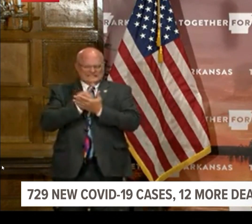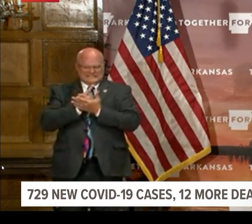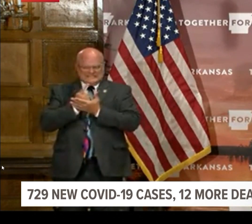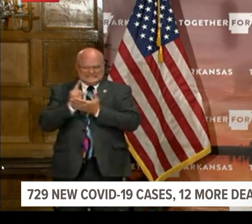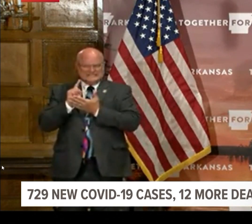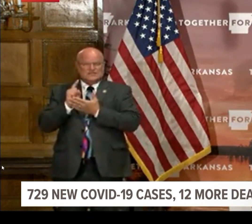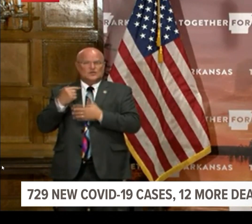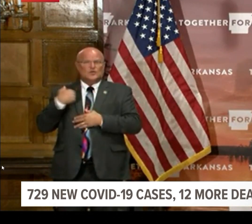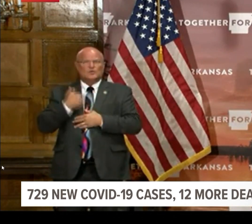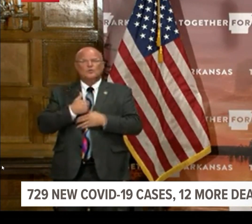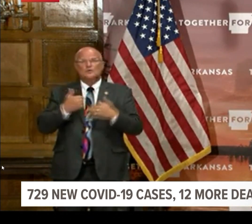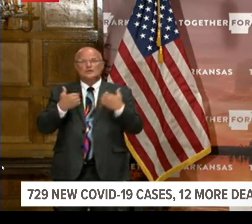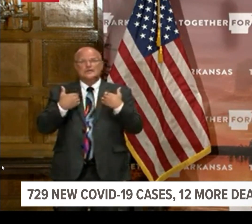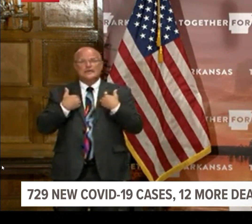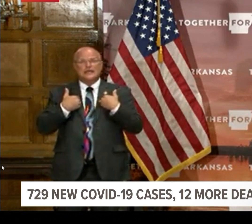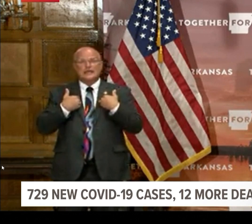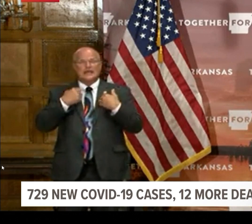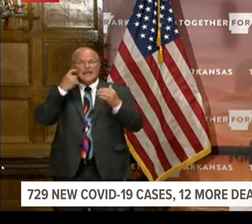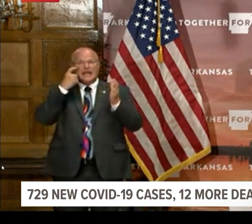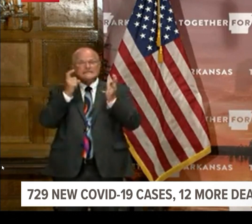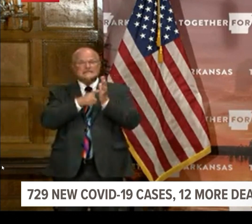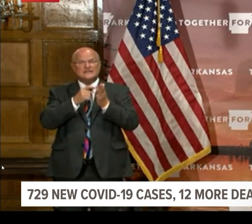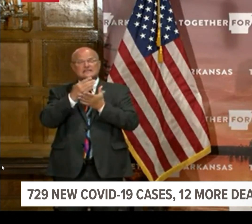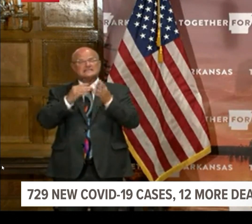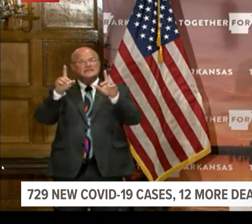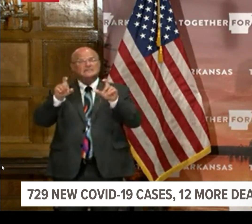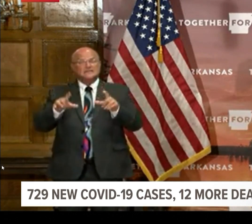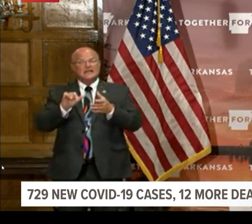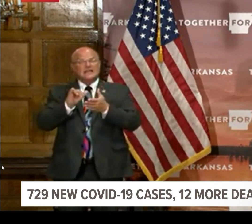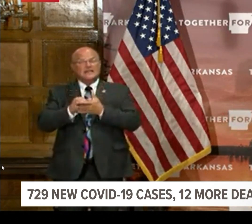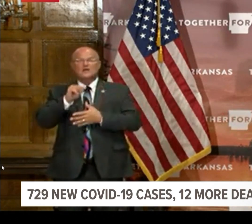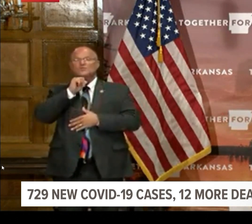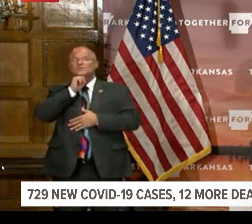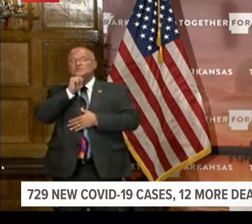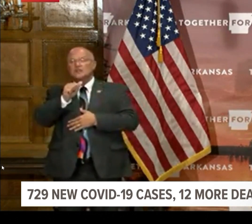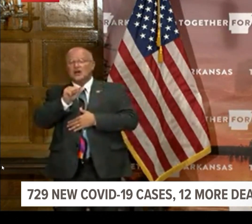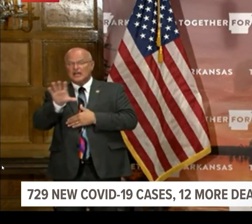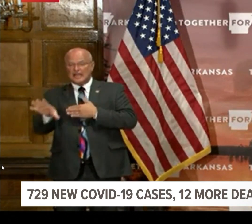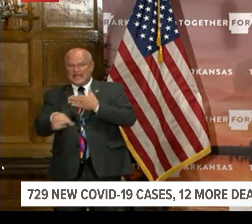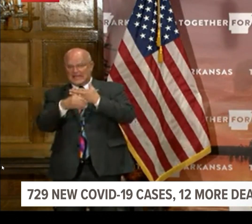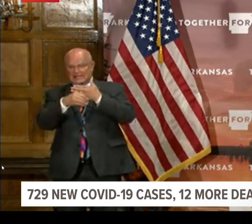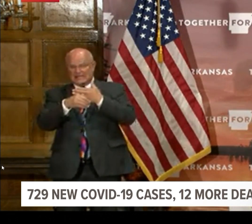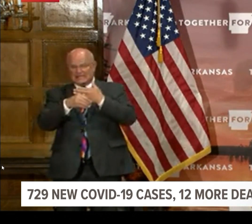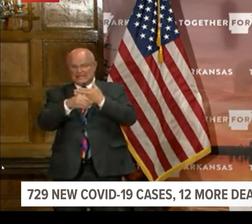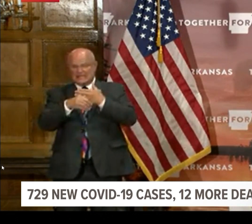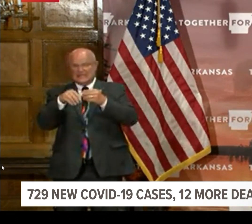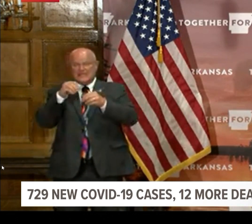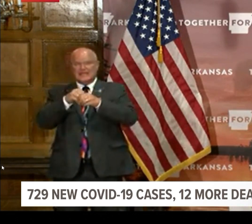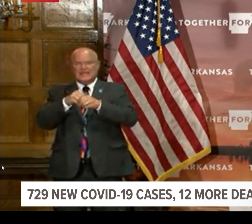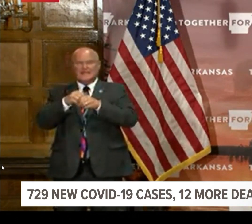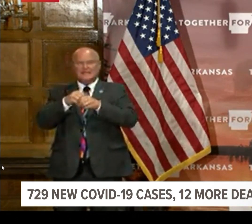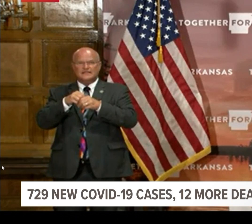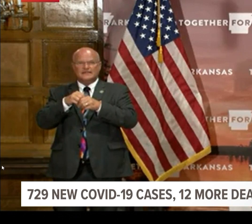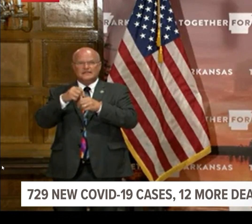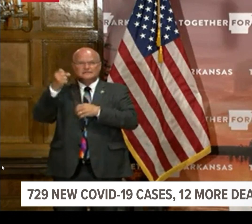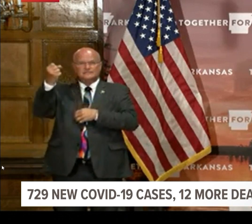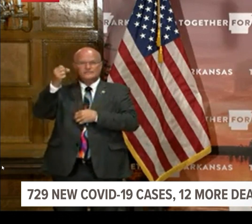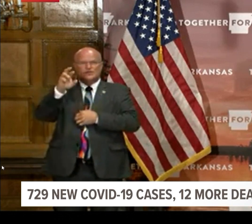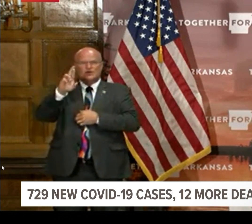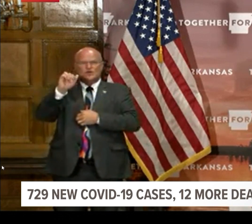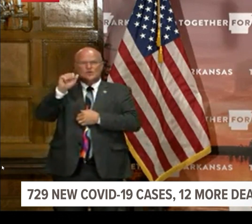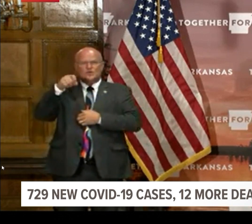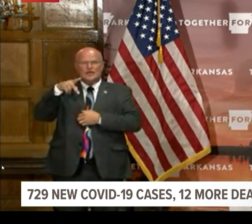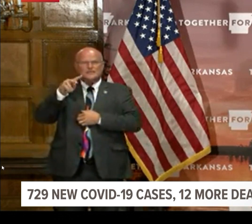that we had identified some tests that were not added in. They were in the Rhapsody